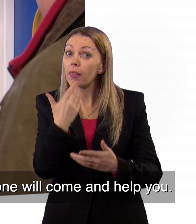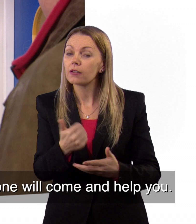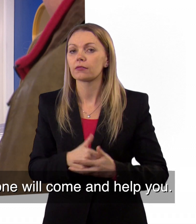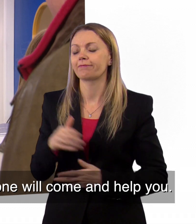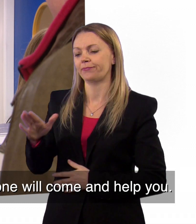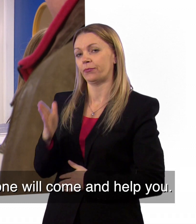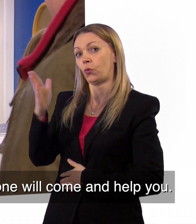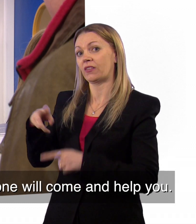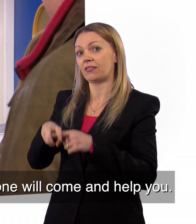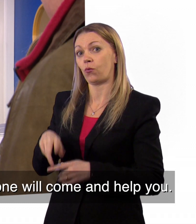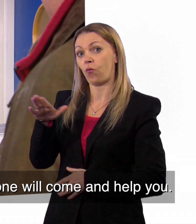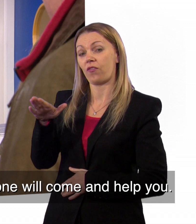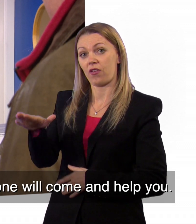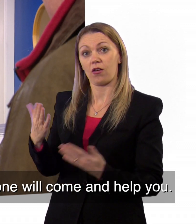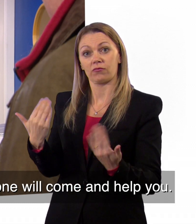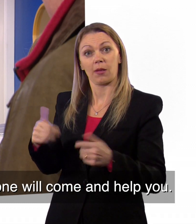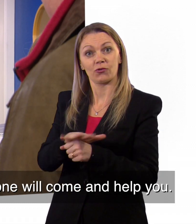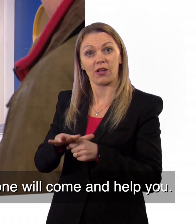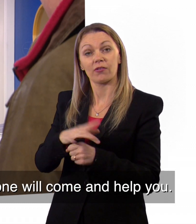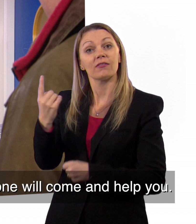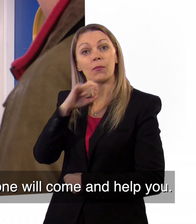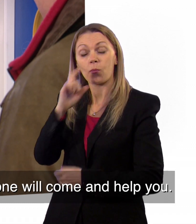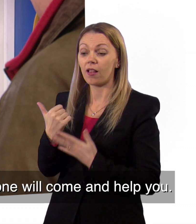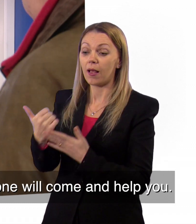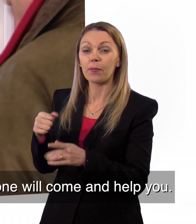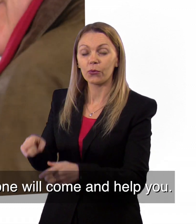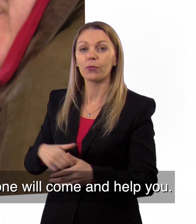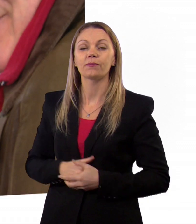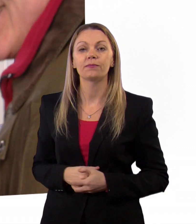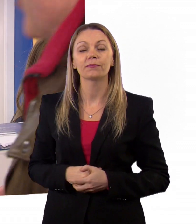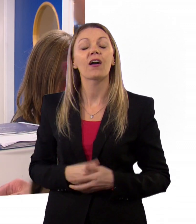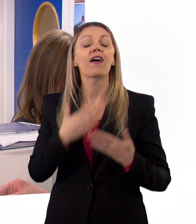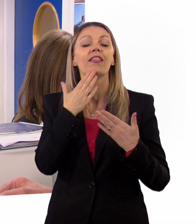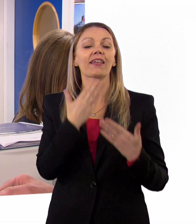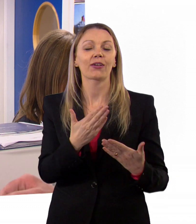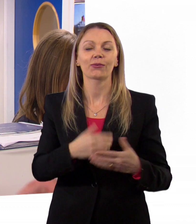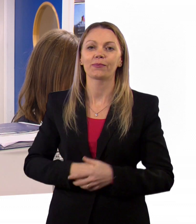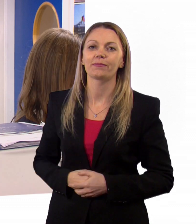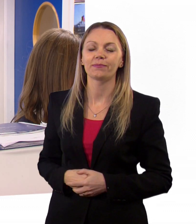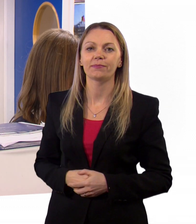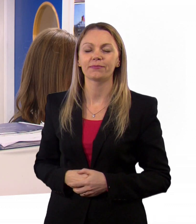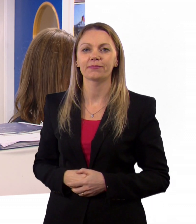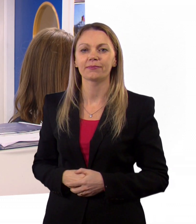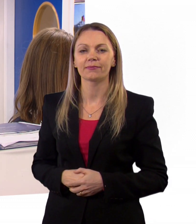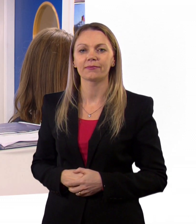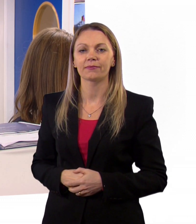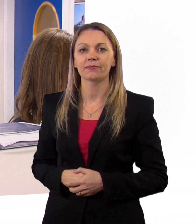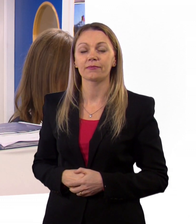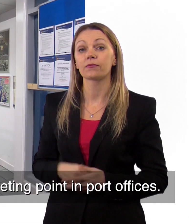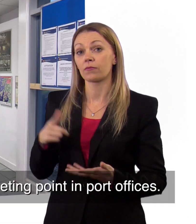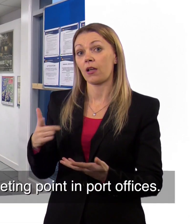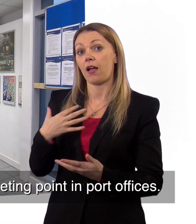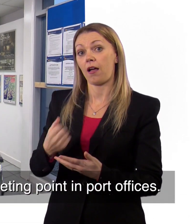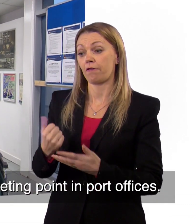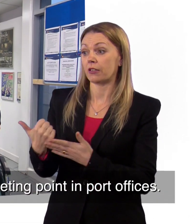If you just take a seat over there at the reception, someone will come and help you. Thank you. Thank you. There is a